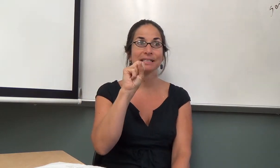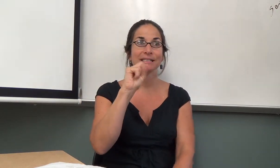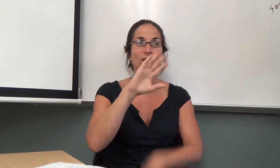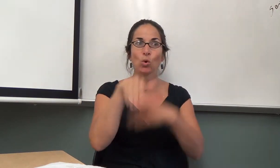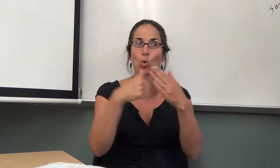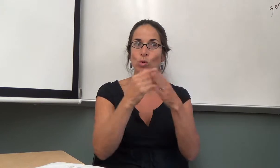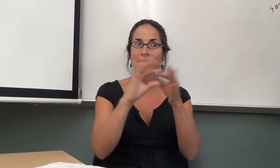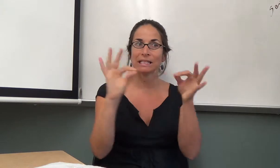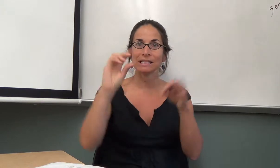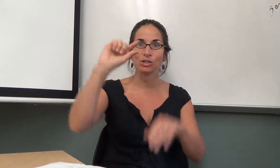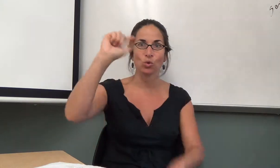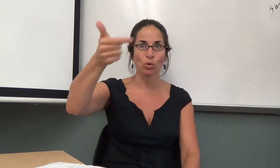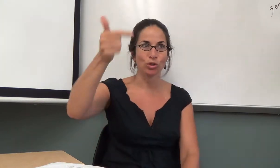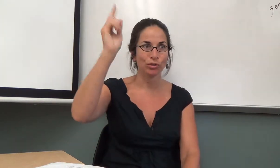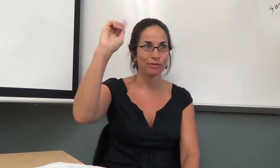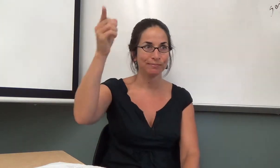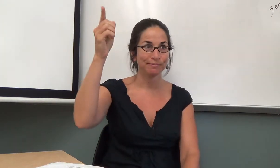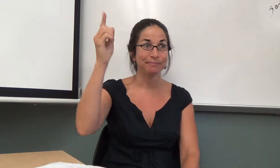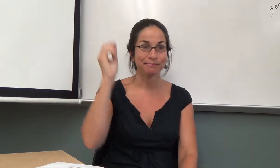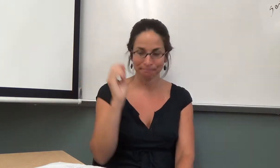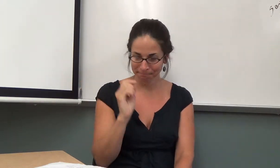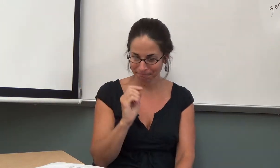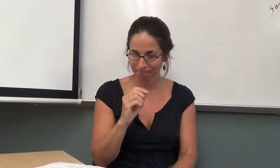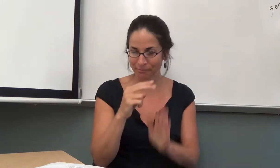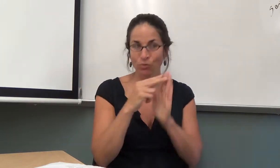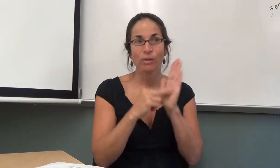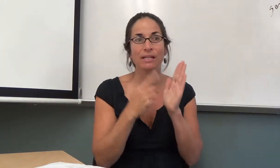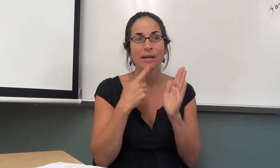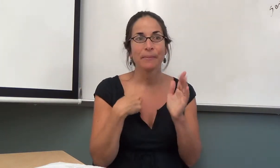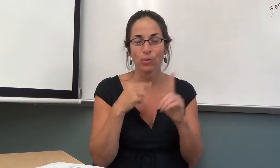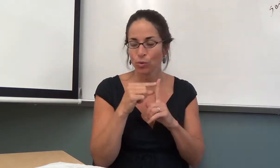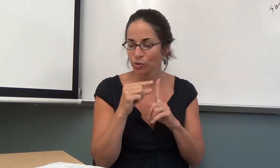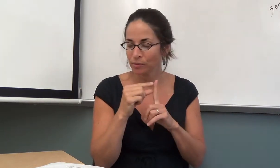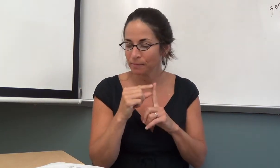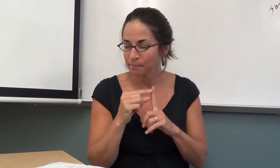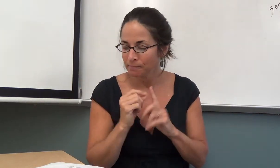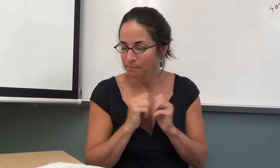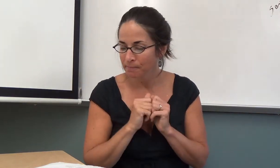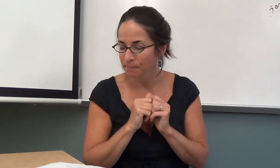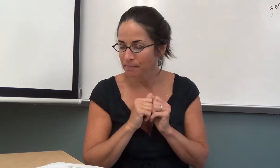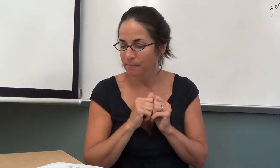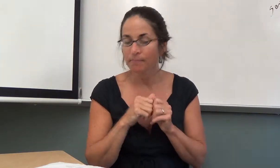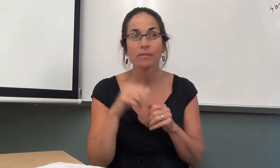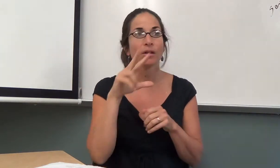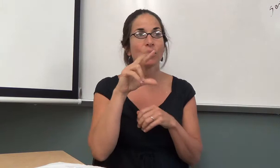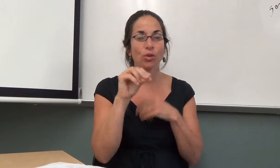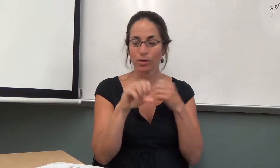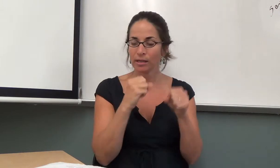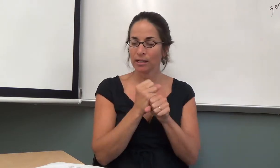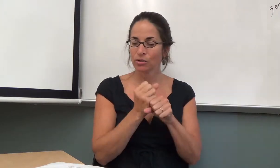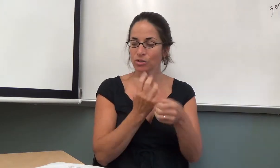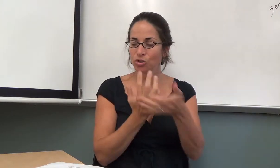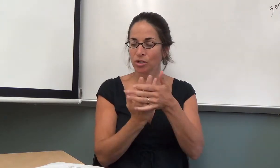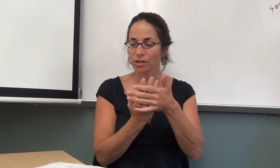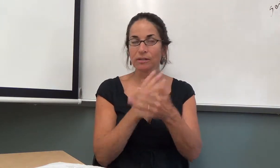friend. Here we go. Read it and then tell me the words and tell me if we're right. 30 years in jail did not break